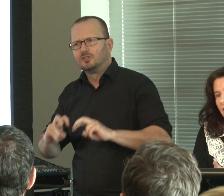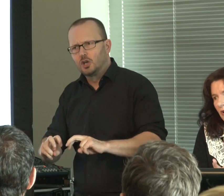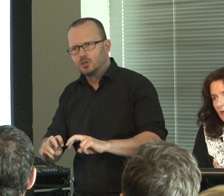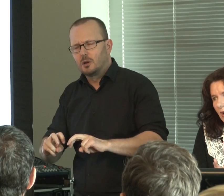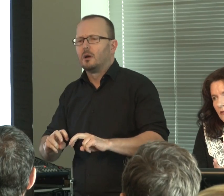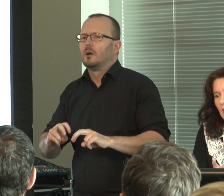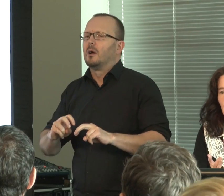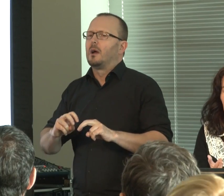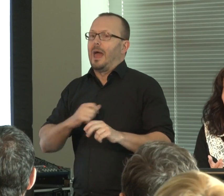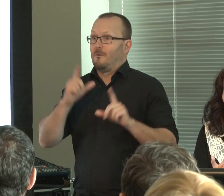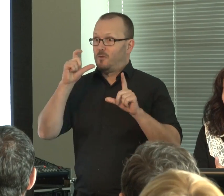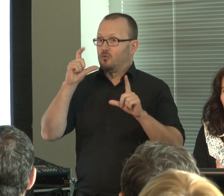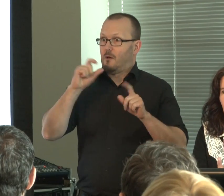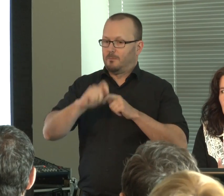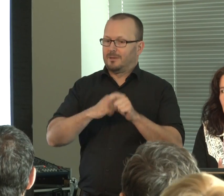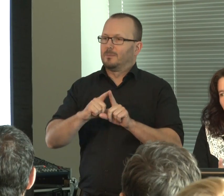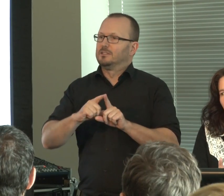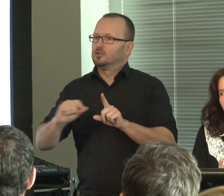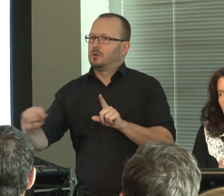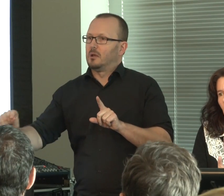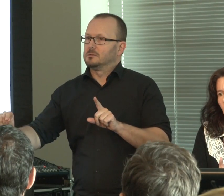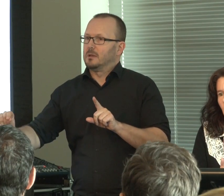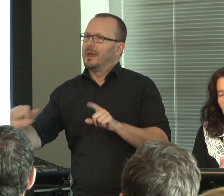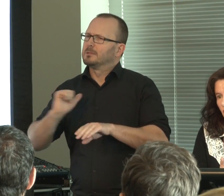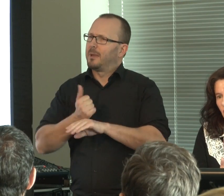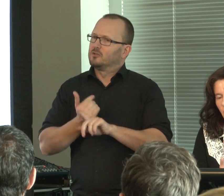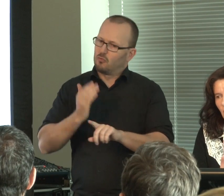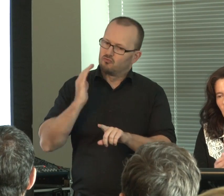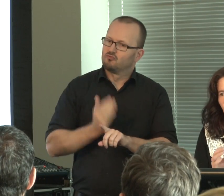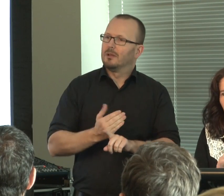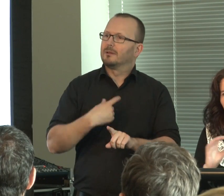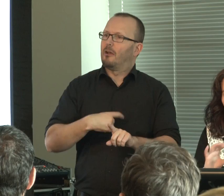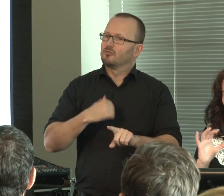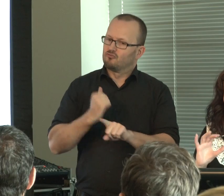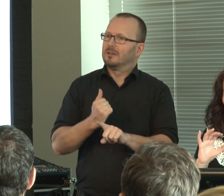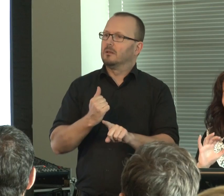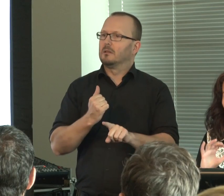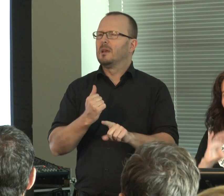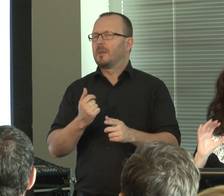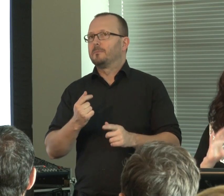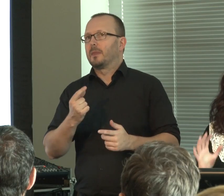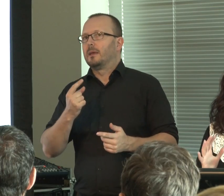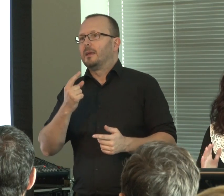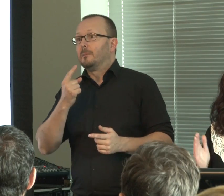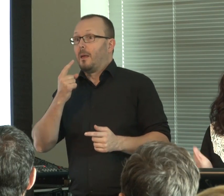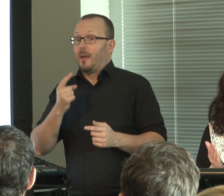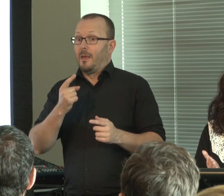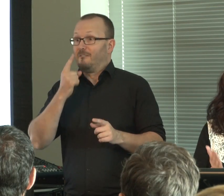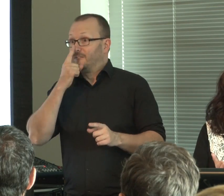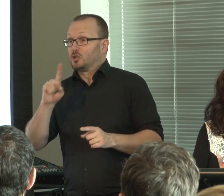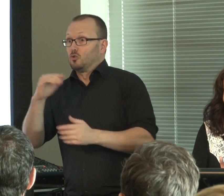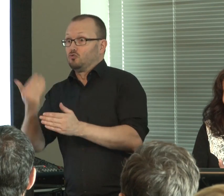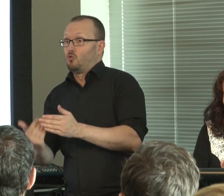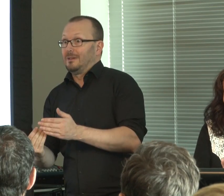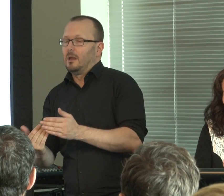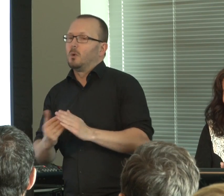digitising our photographs. It's based on real characters and real. It's fictional. They've made up a story, but we provided